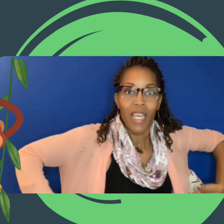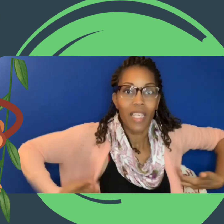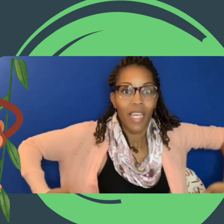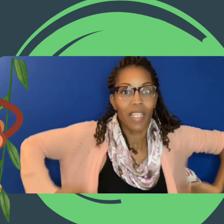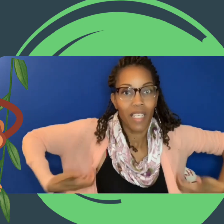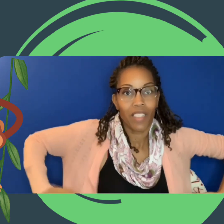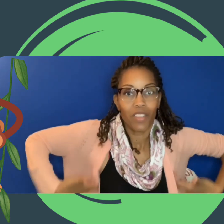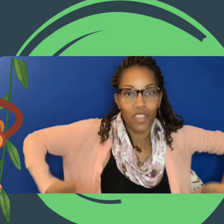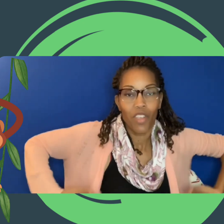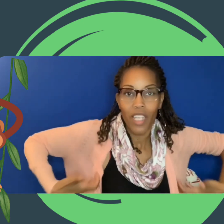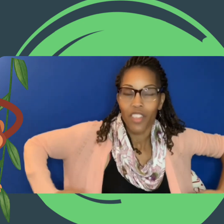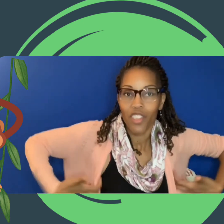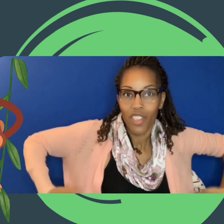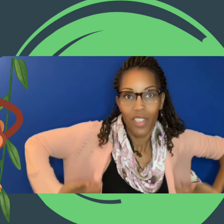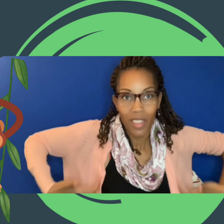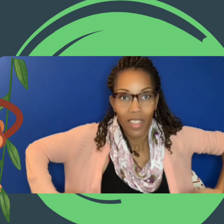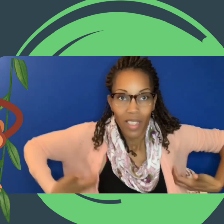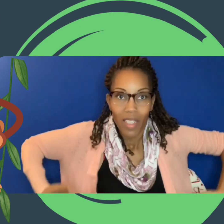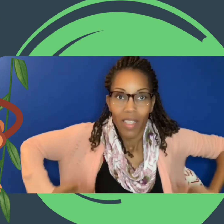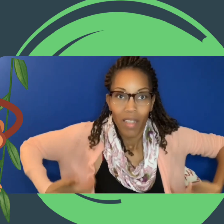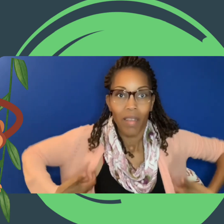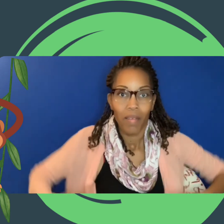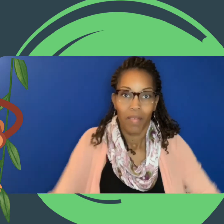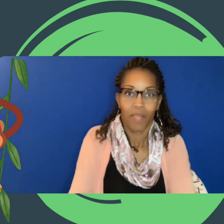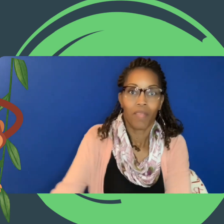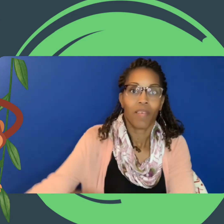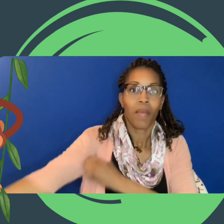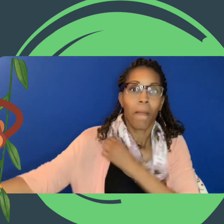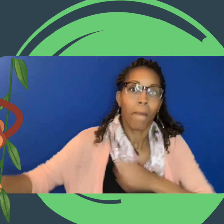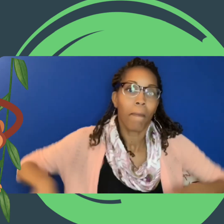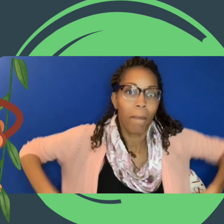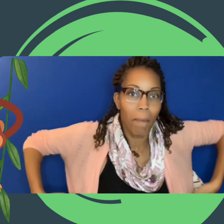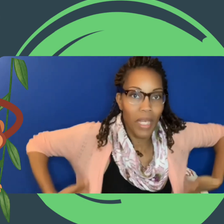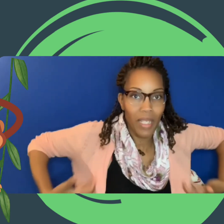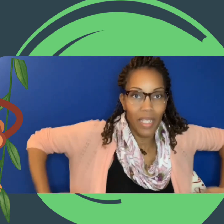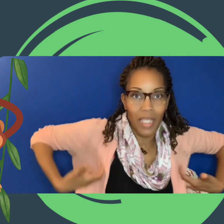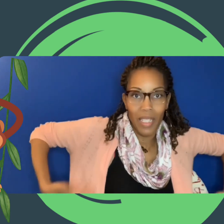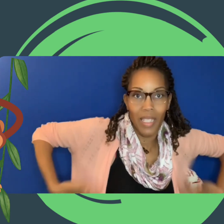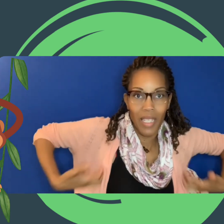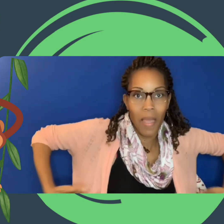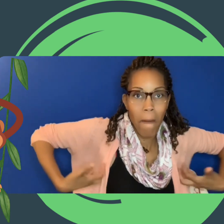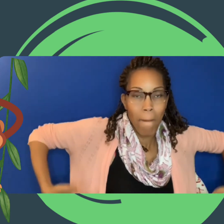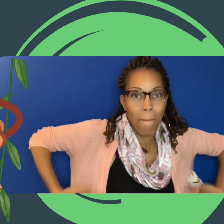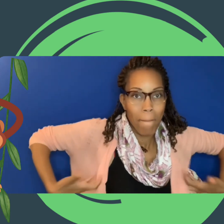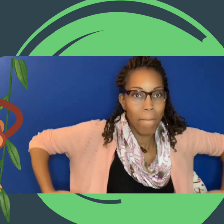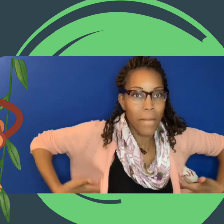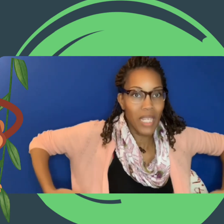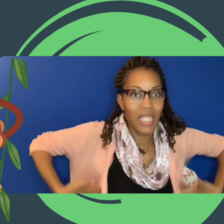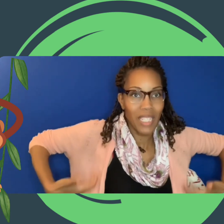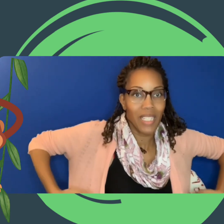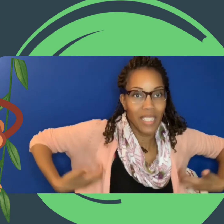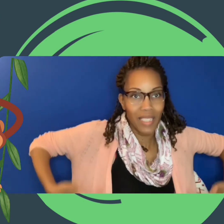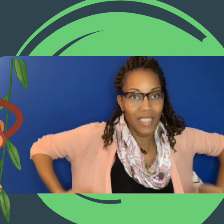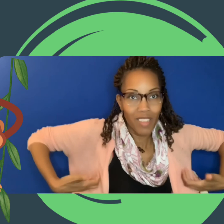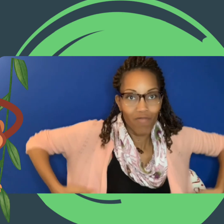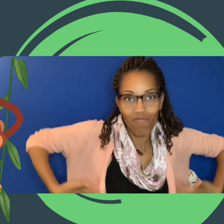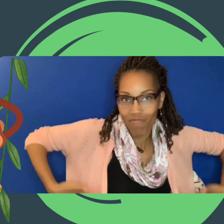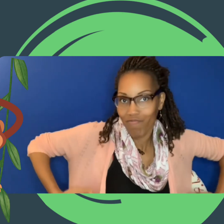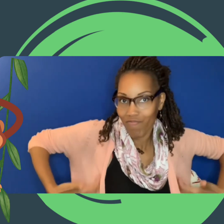and kind of like scratch. Monkey, monkey.